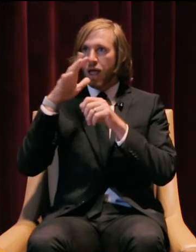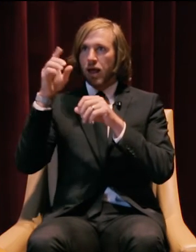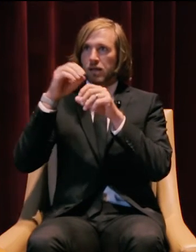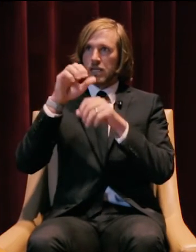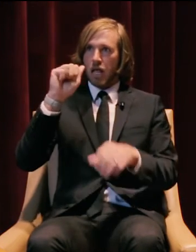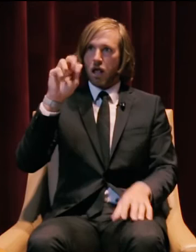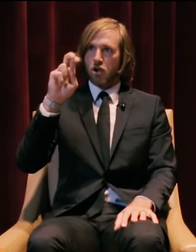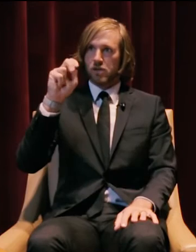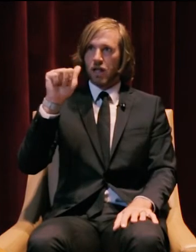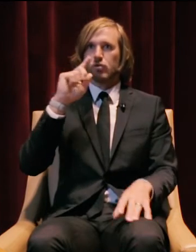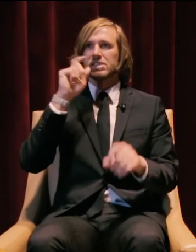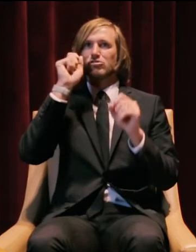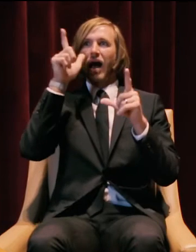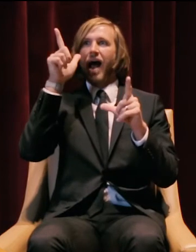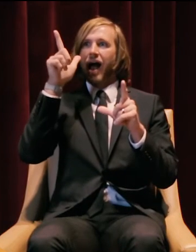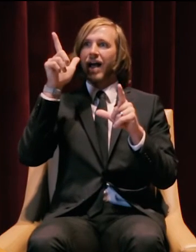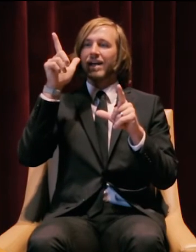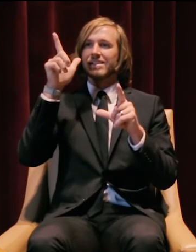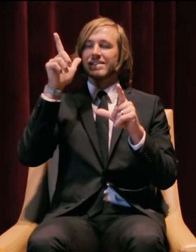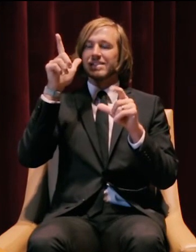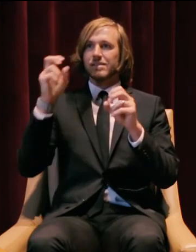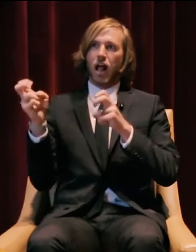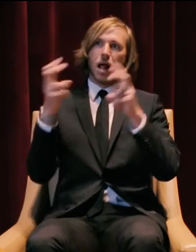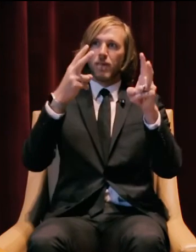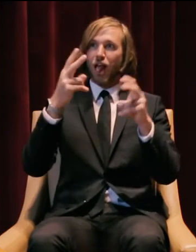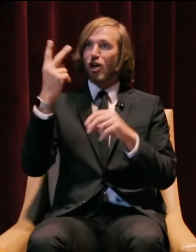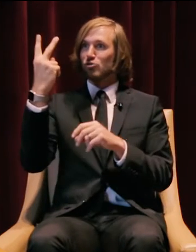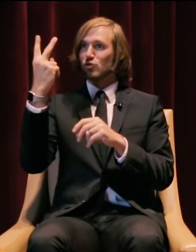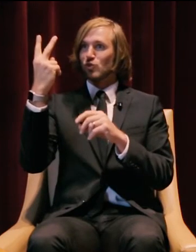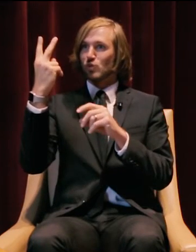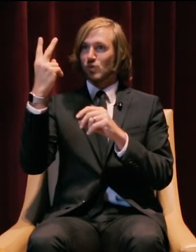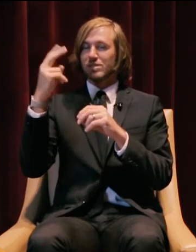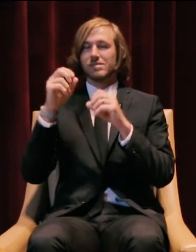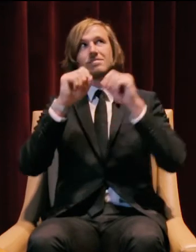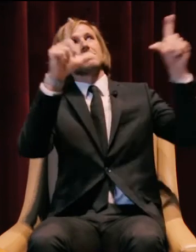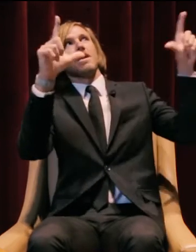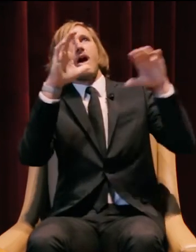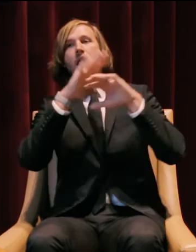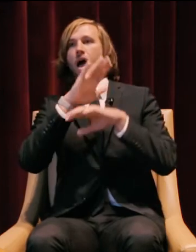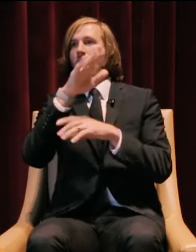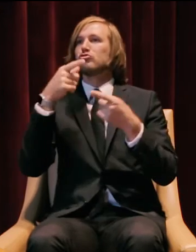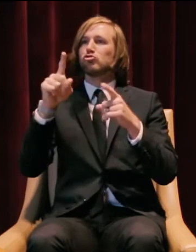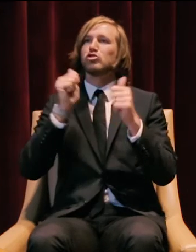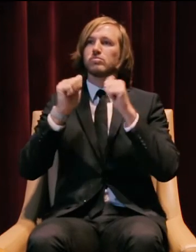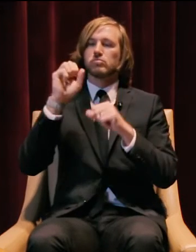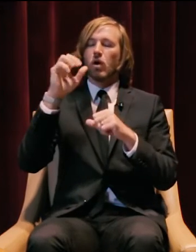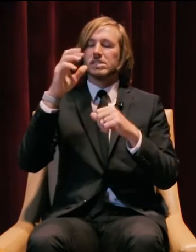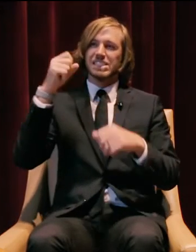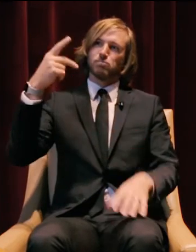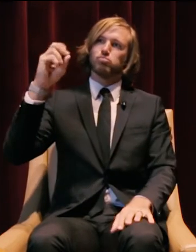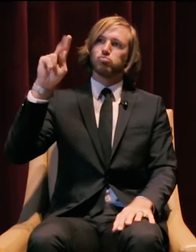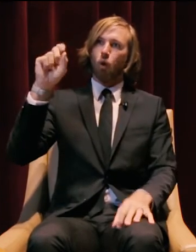arena, it's a surprise video. They upload the couples and they're shown up on the Jumbotron. So sometimes